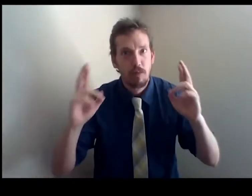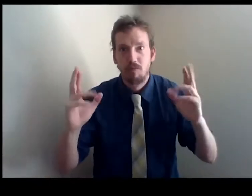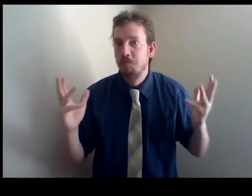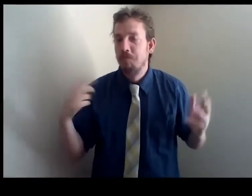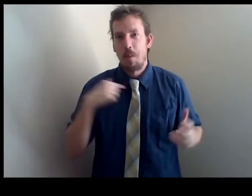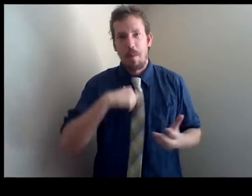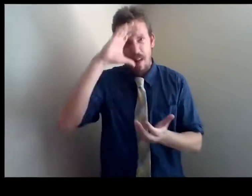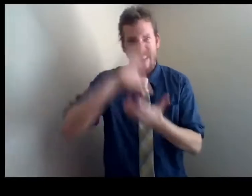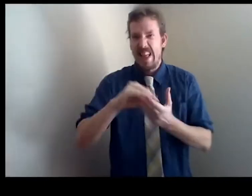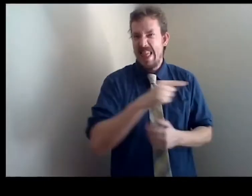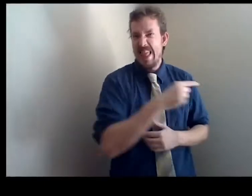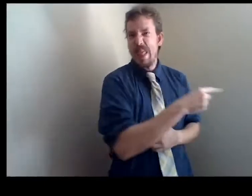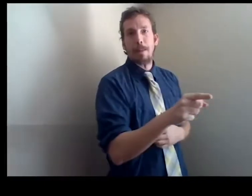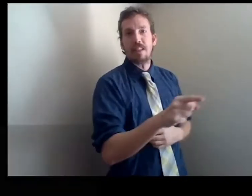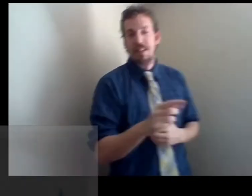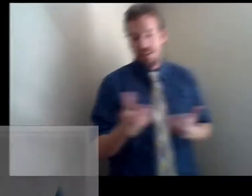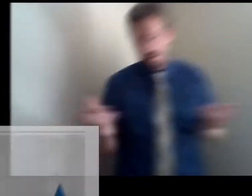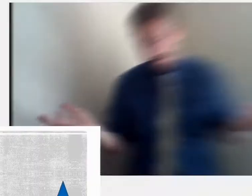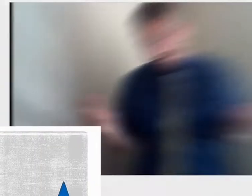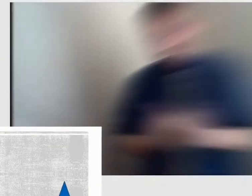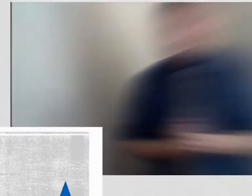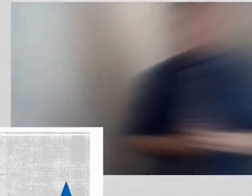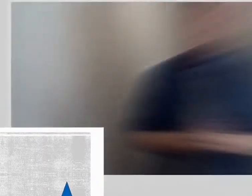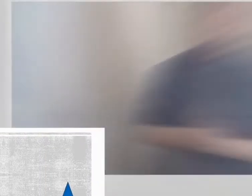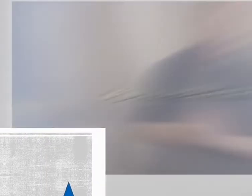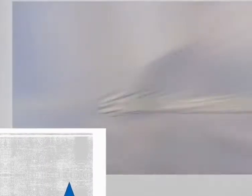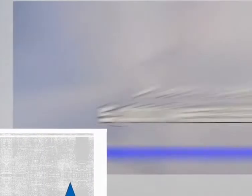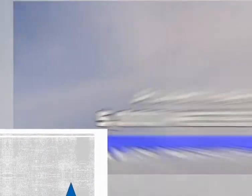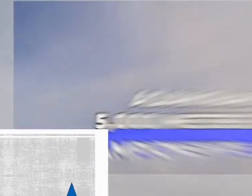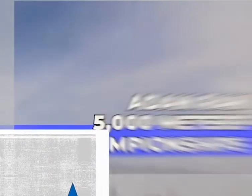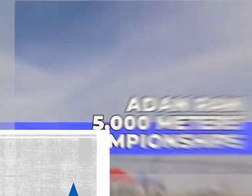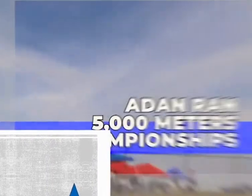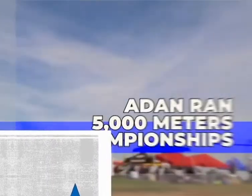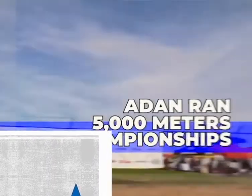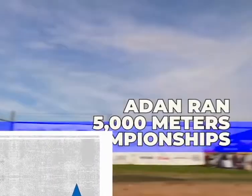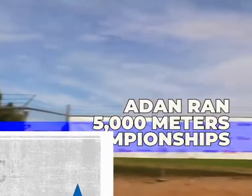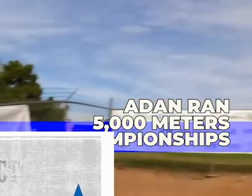motivation to make it into state. I believe in them.